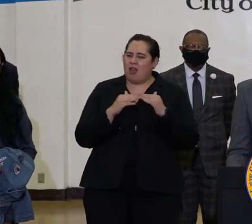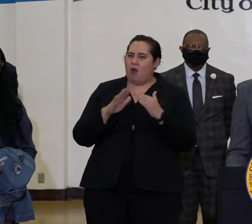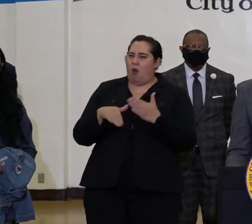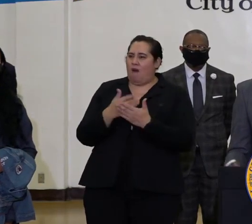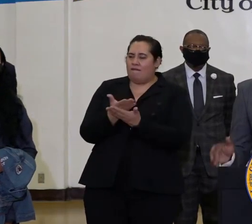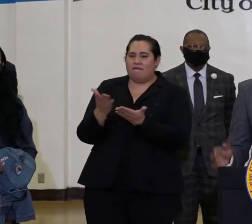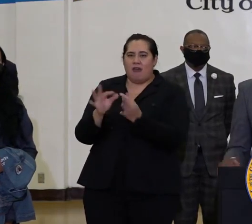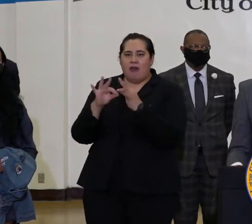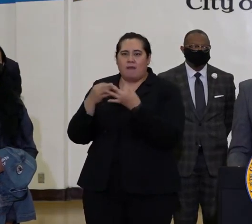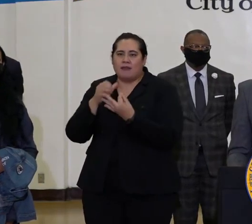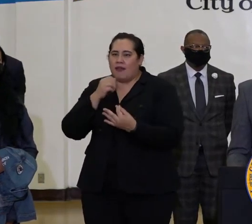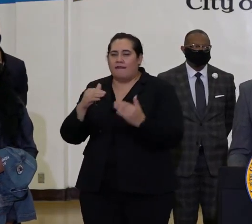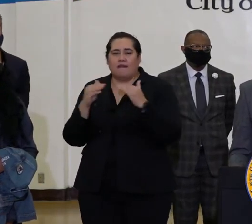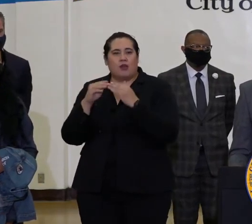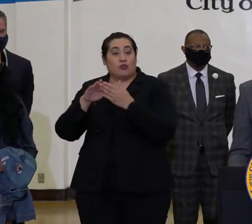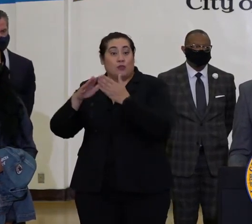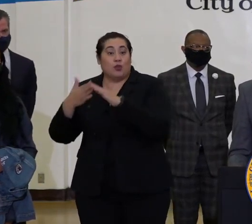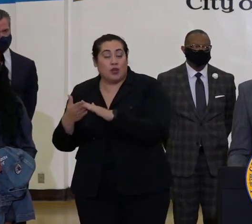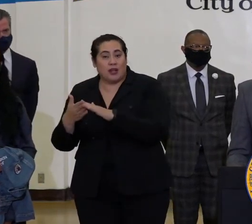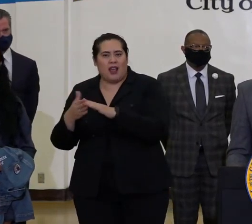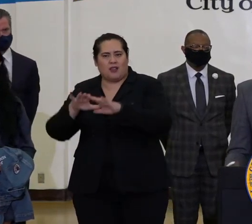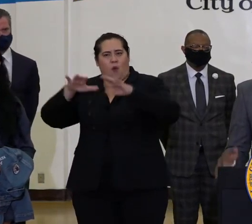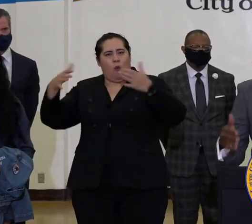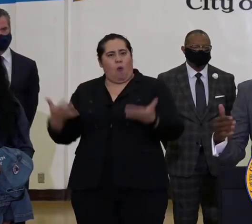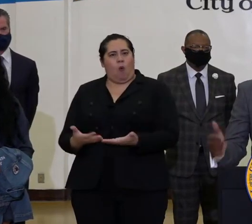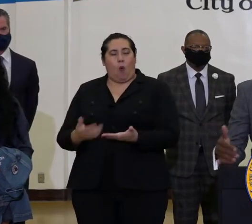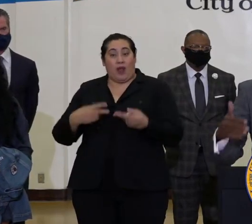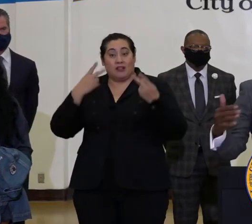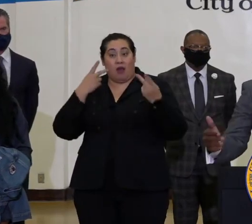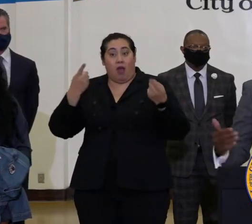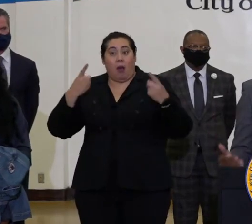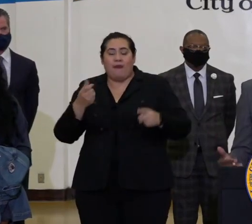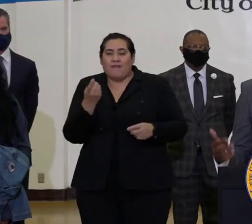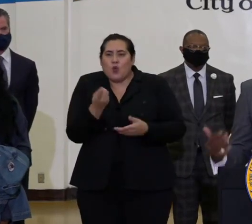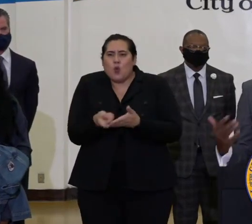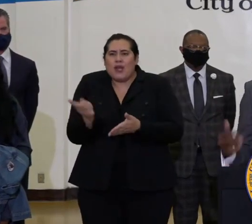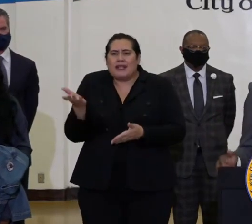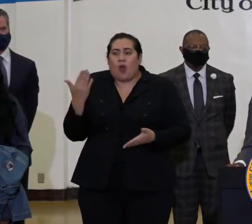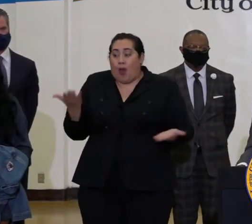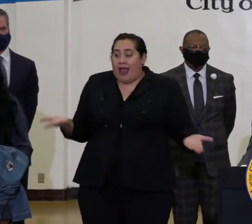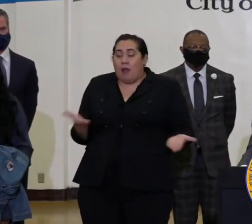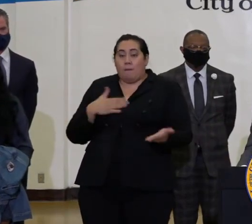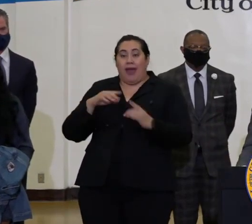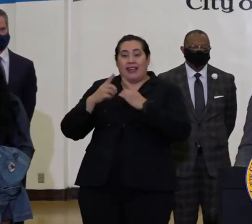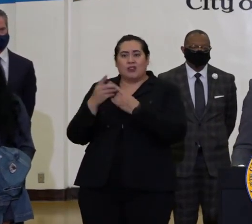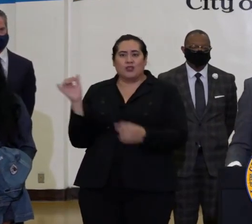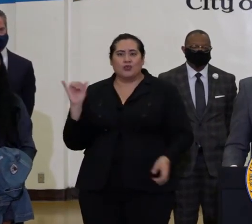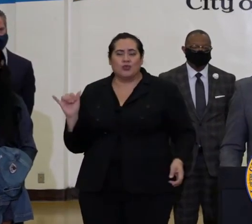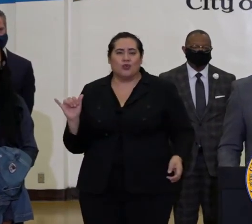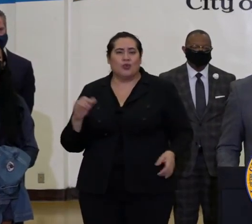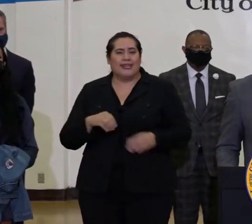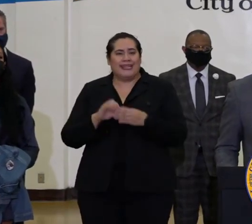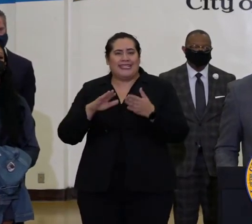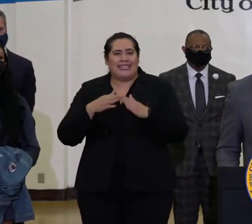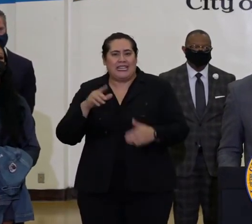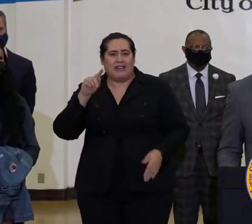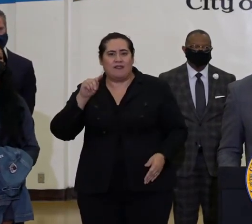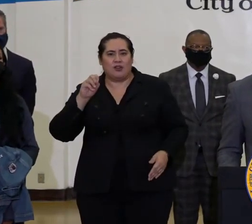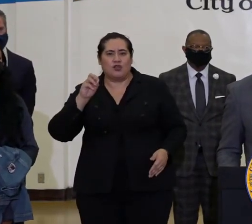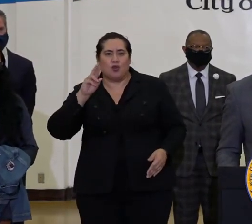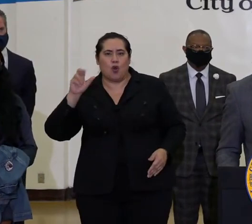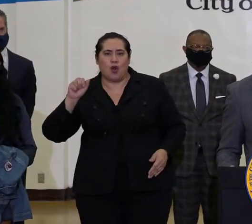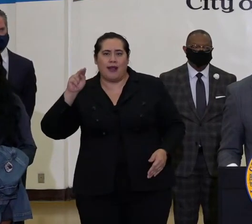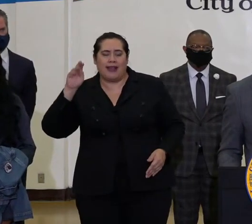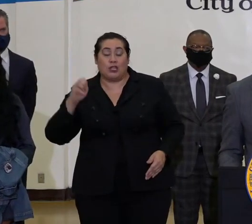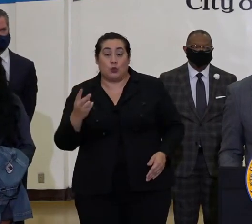these families. It's unfair to the communities as a whole. We saw this happen a few weeks ago here in my district as well, in the city of Torrance,